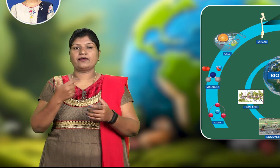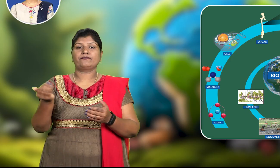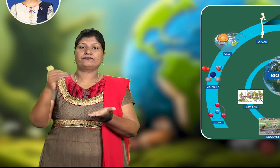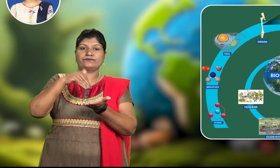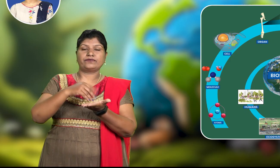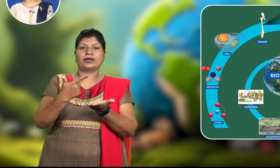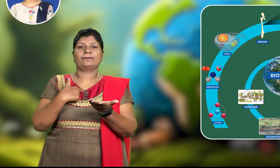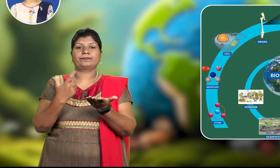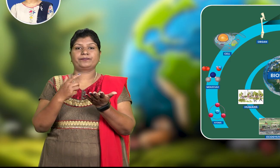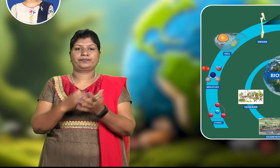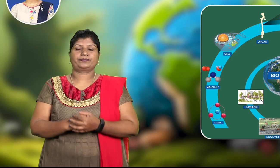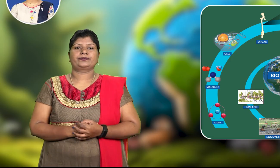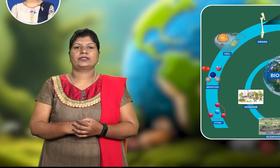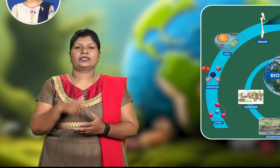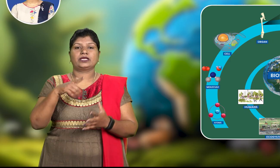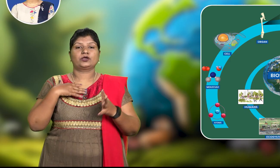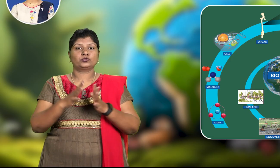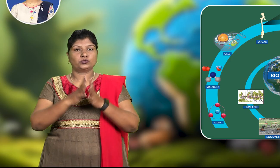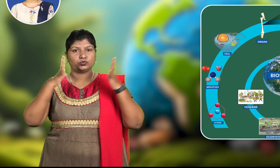to huge banyan trees.